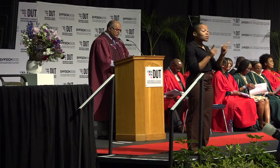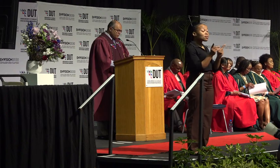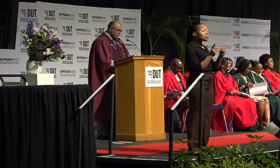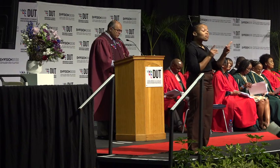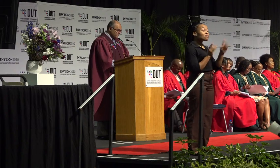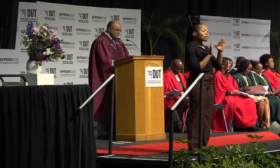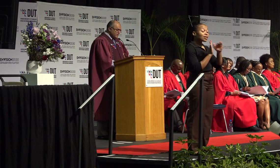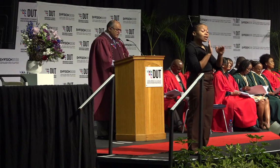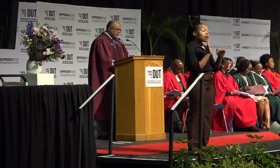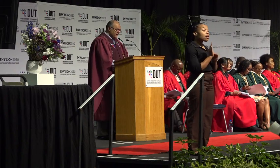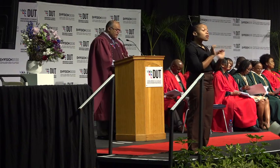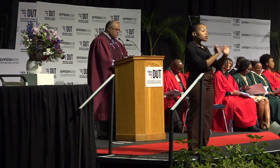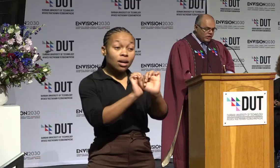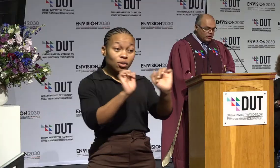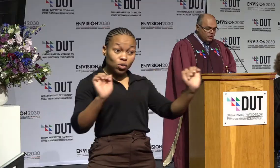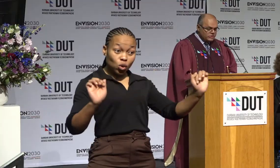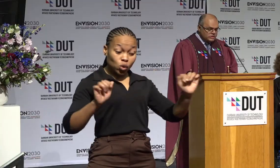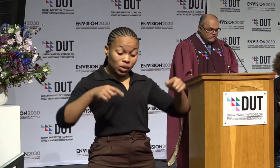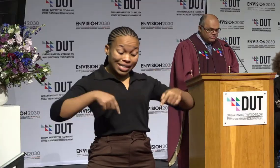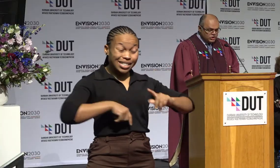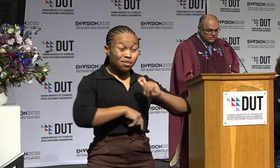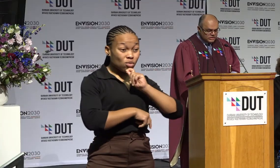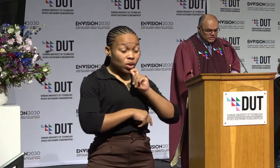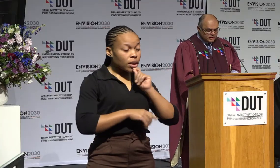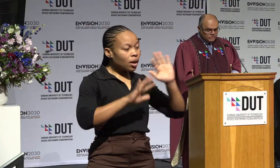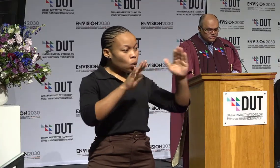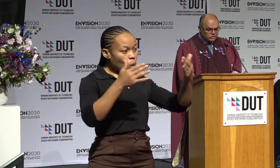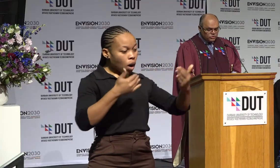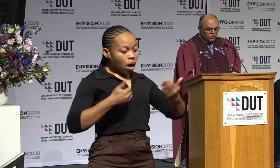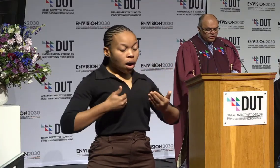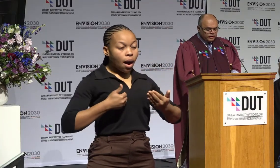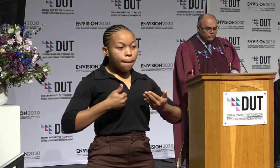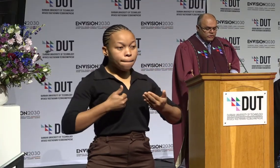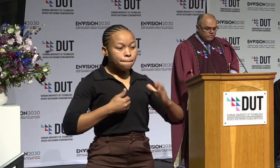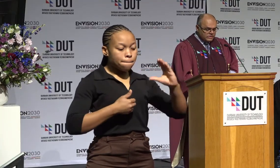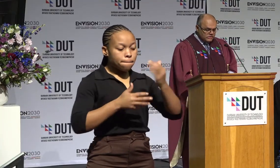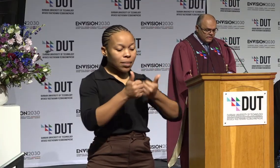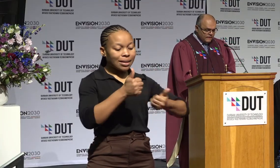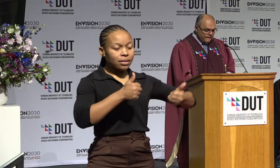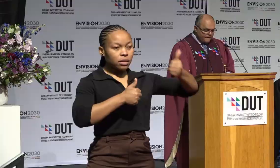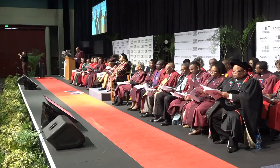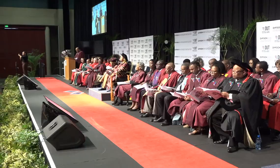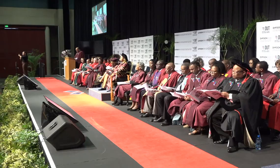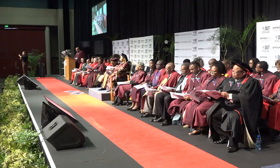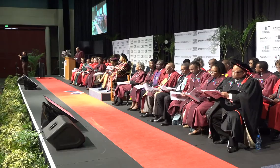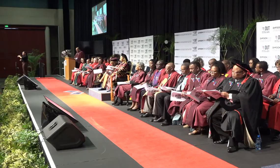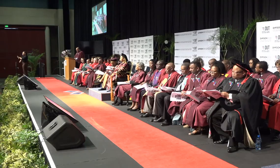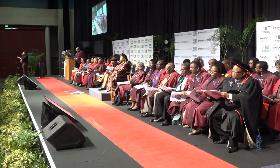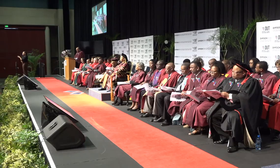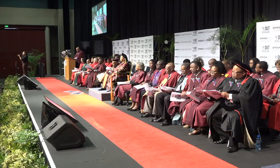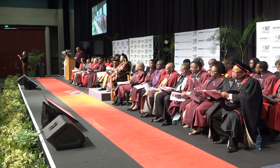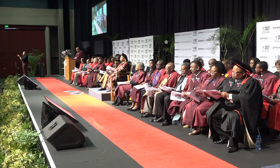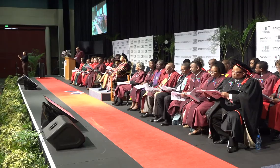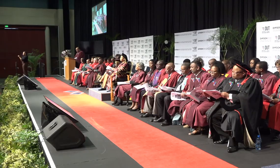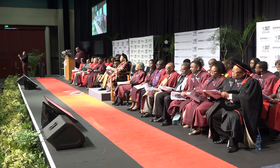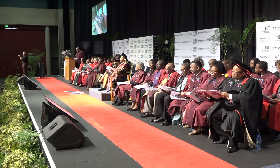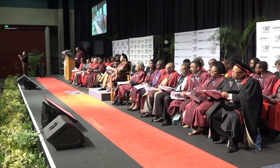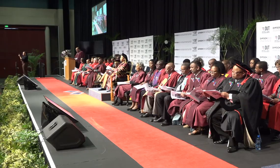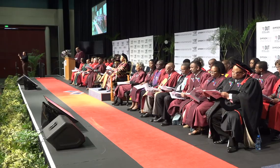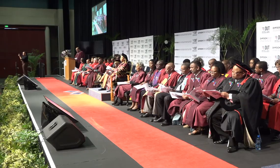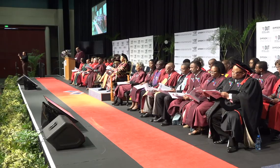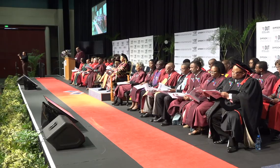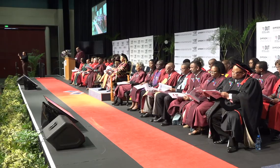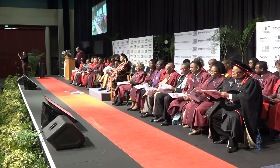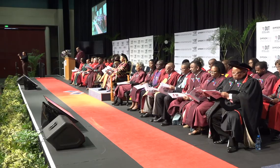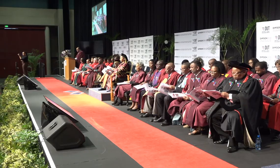Graduation Ceremony. I'd like to welcome our esteemed Chancellor, Ms. Nonkululeko Nyembezi, our Deputy Chair of